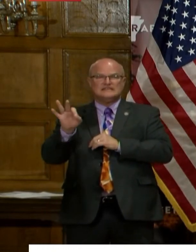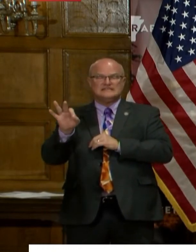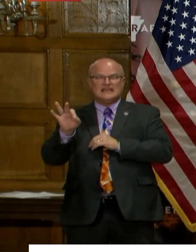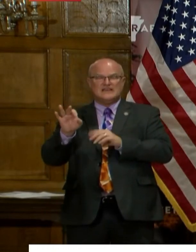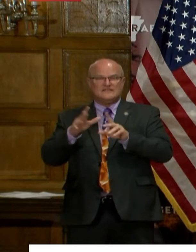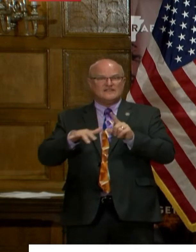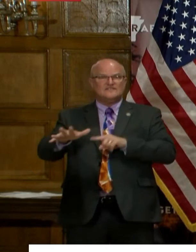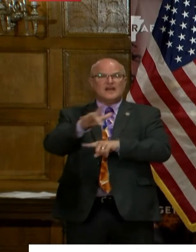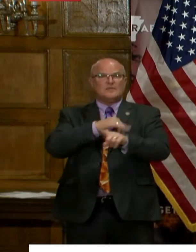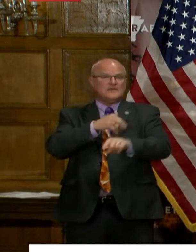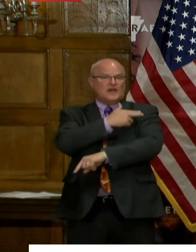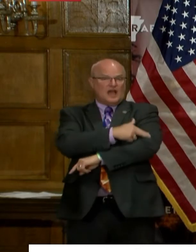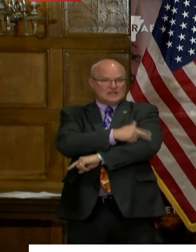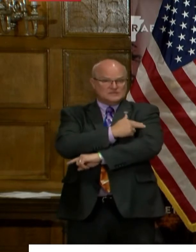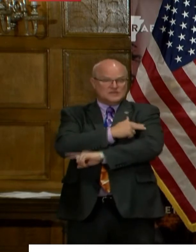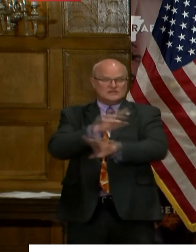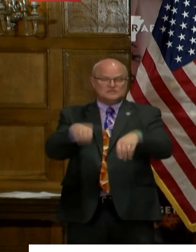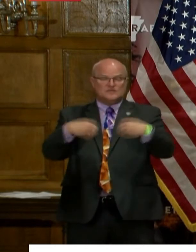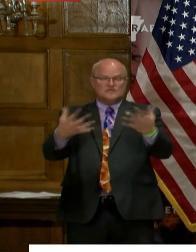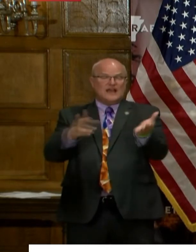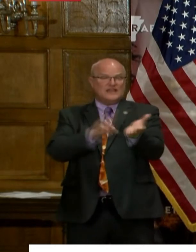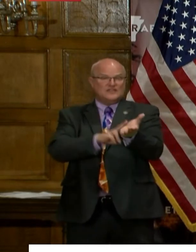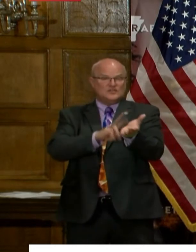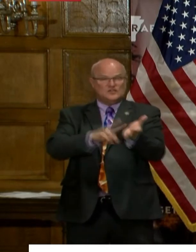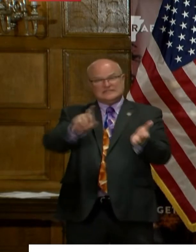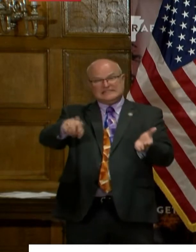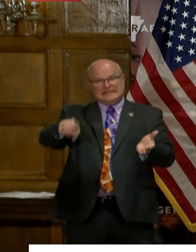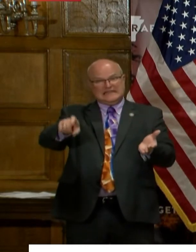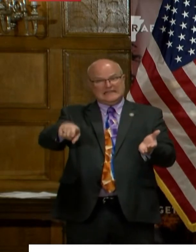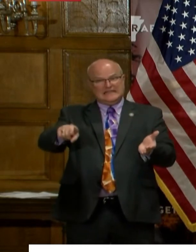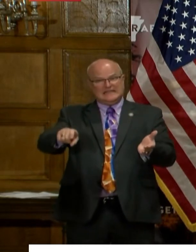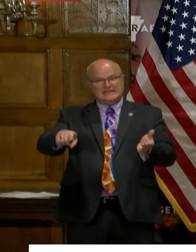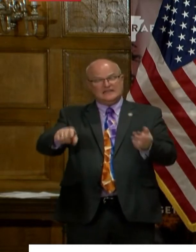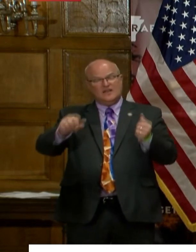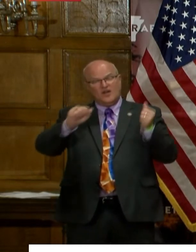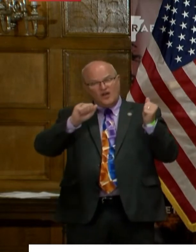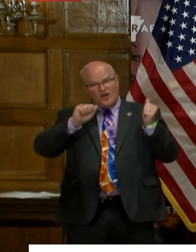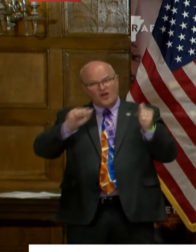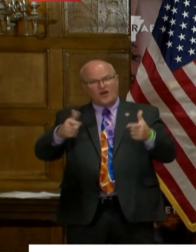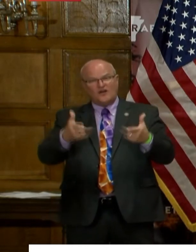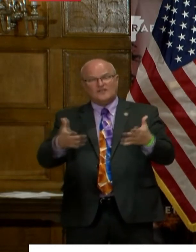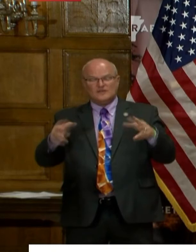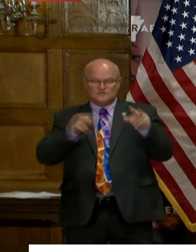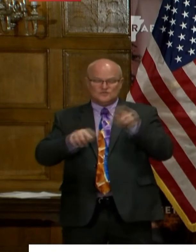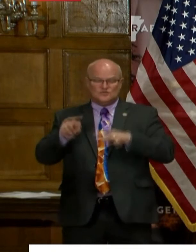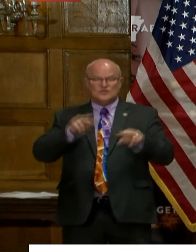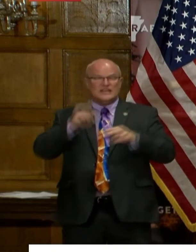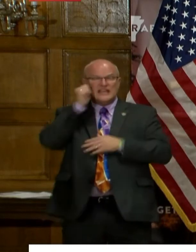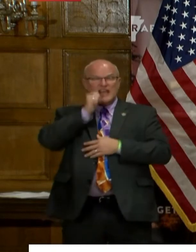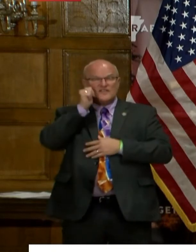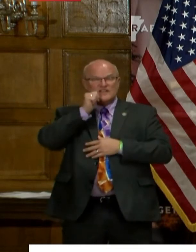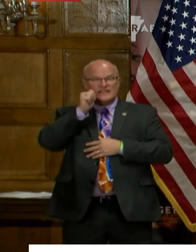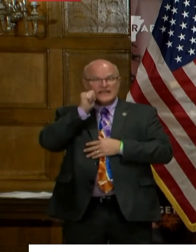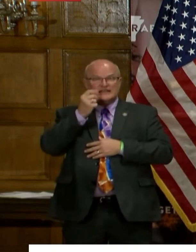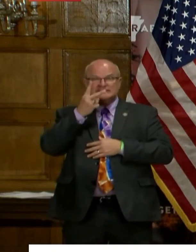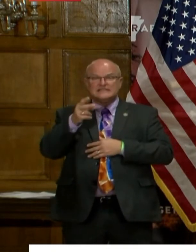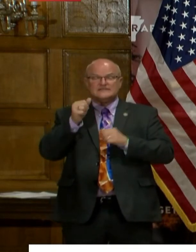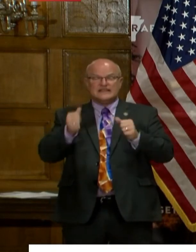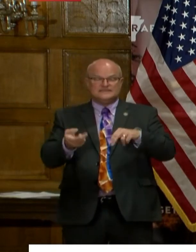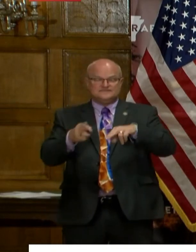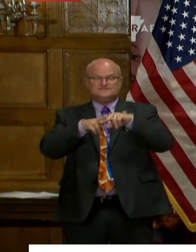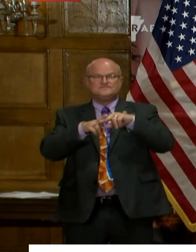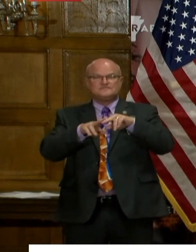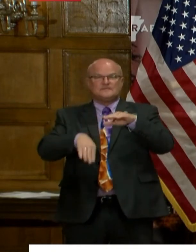our hospitals and provide the nurses that they need. All of those things we look at day by day to see if we can increase